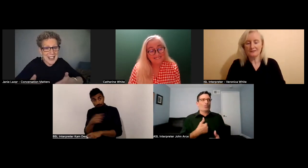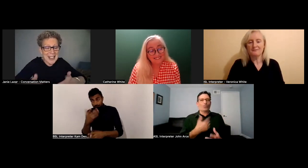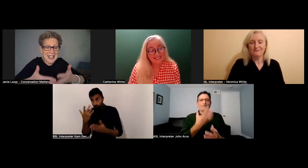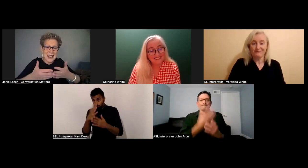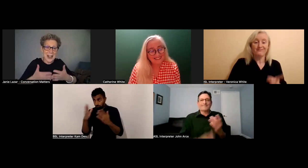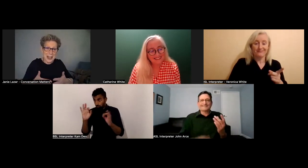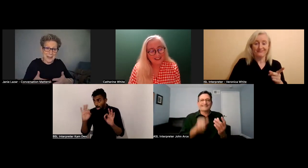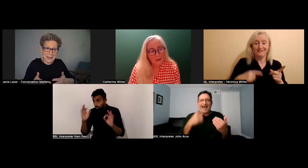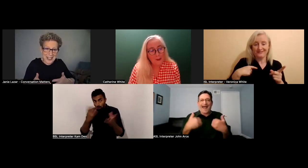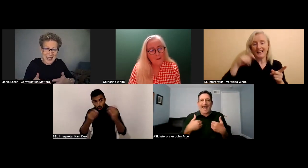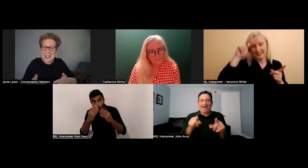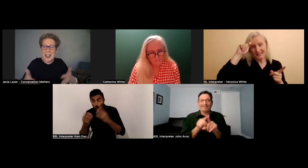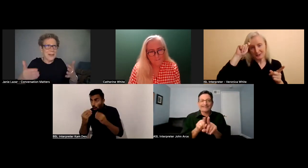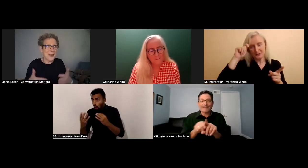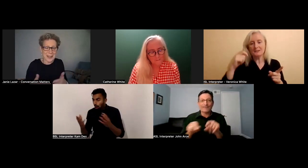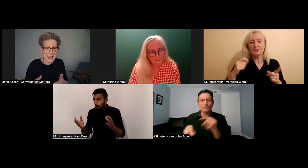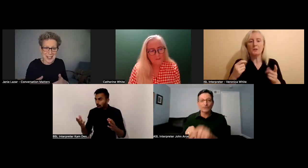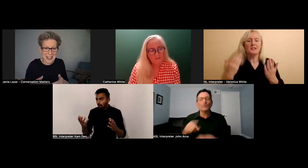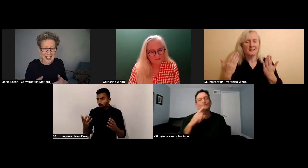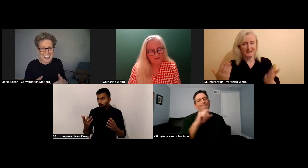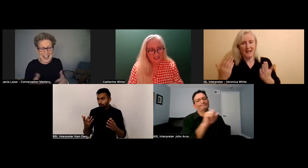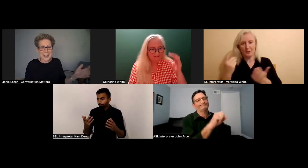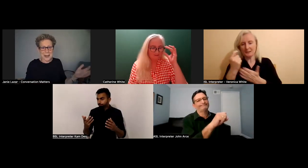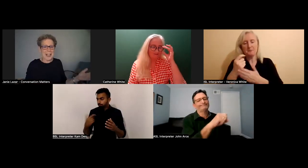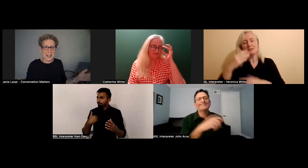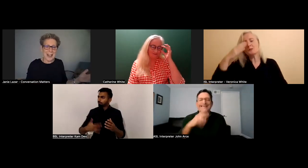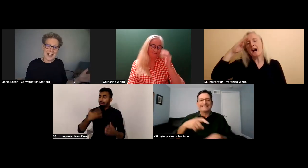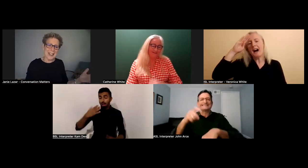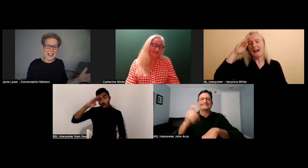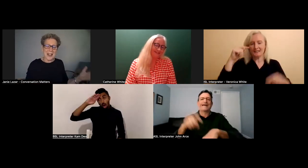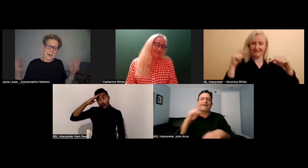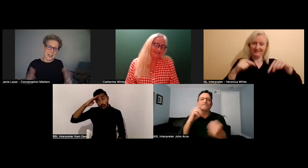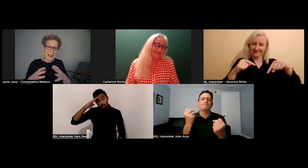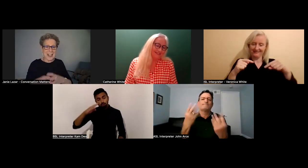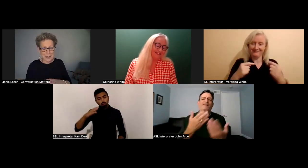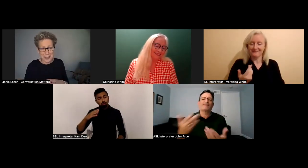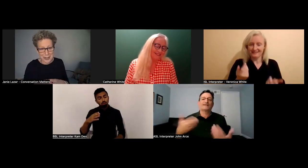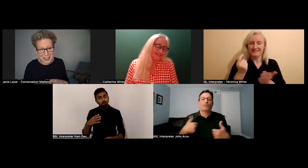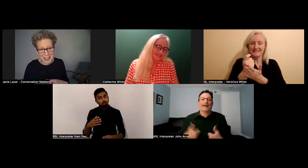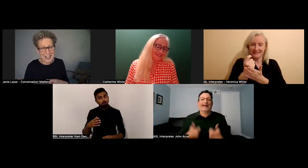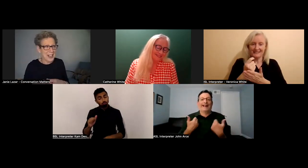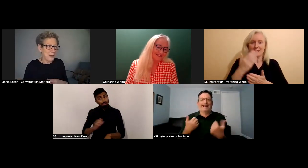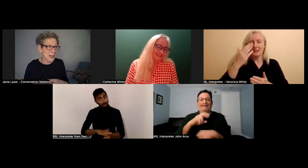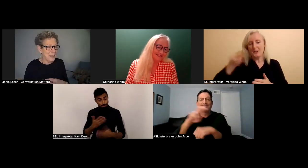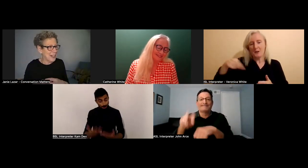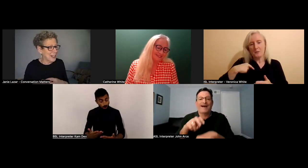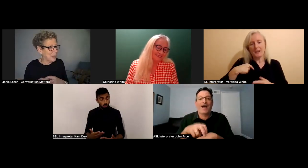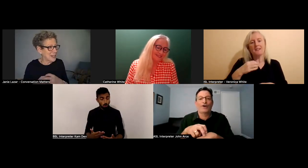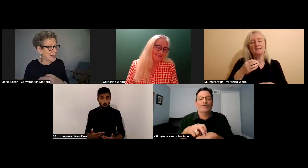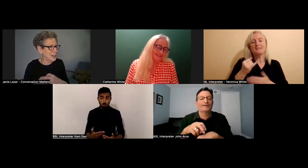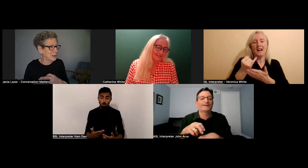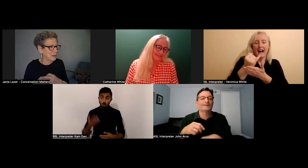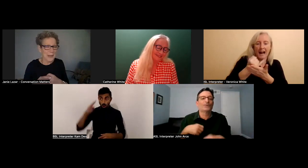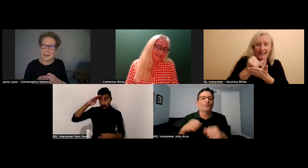And it's time. It's time for lots of things in Ireland. Let's face it, we live in Ireland. We're an island community. We can be a little